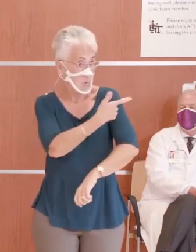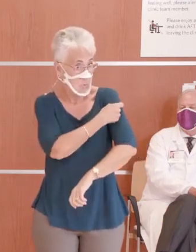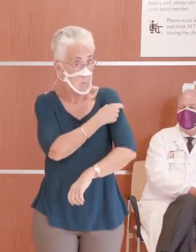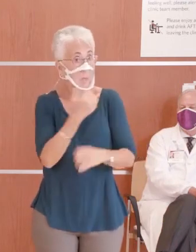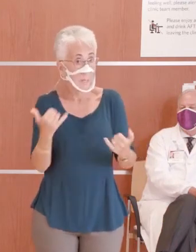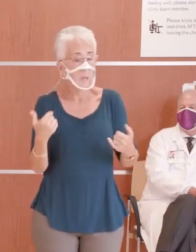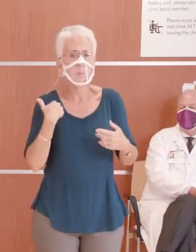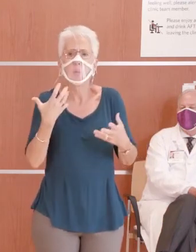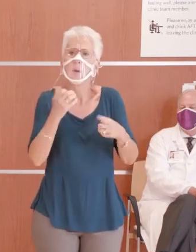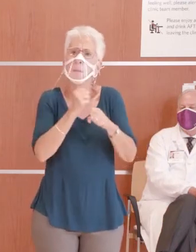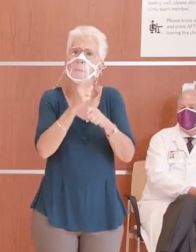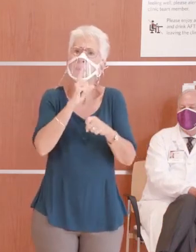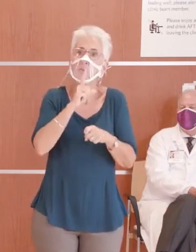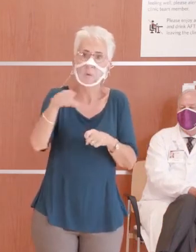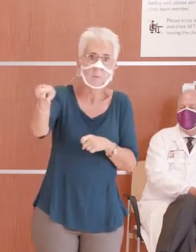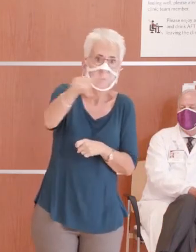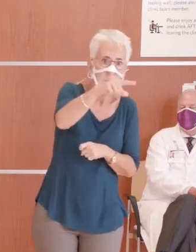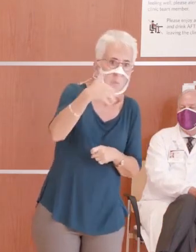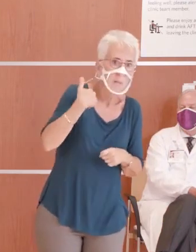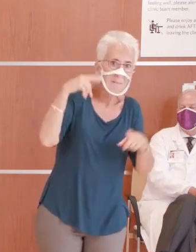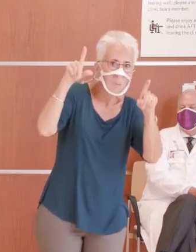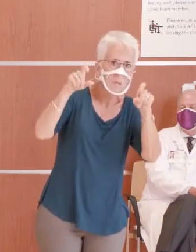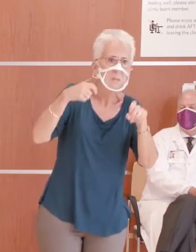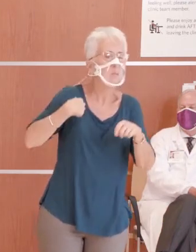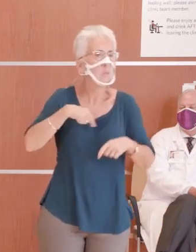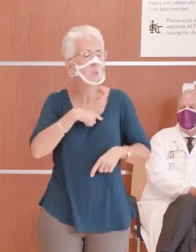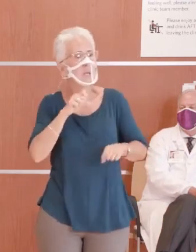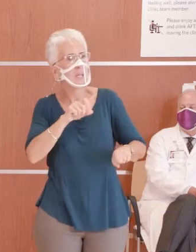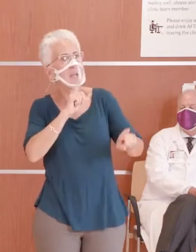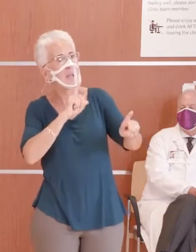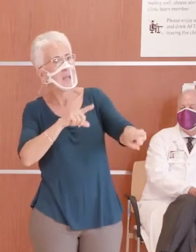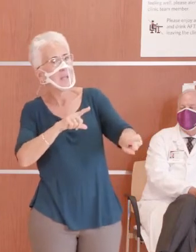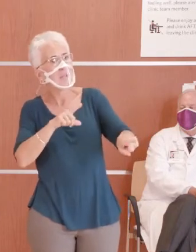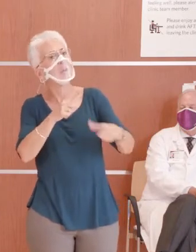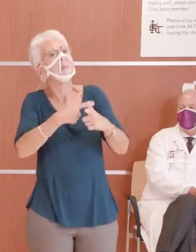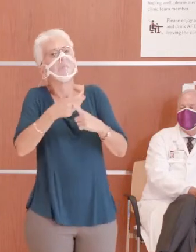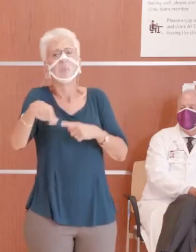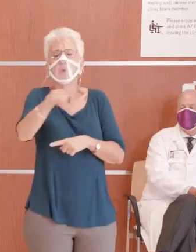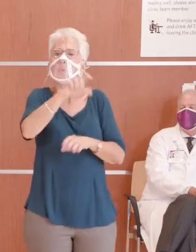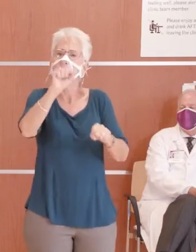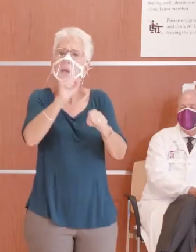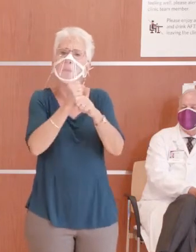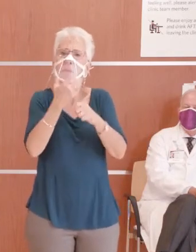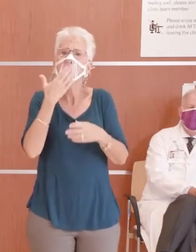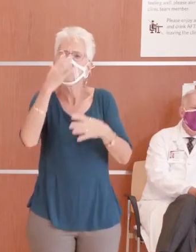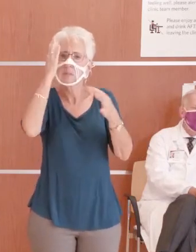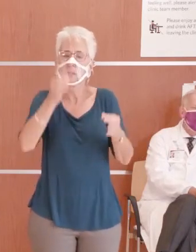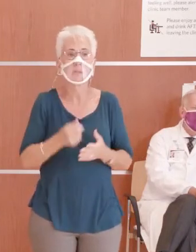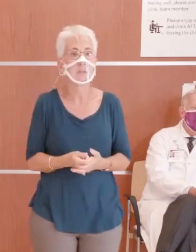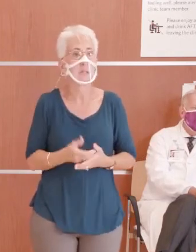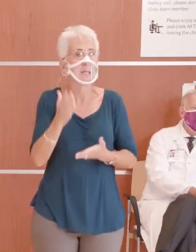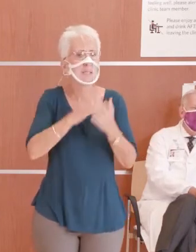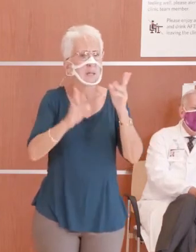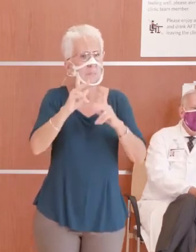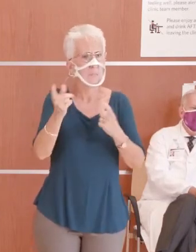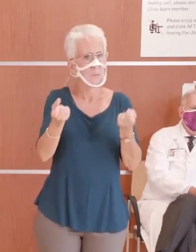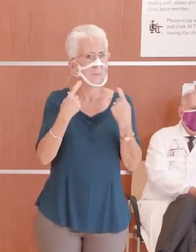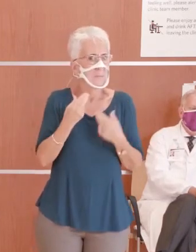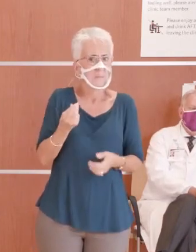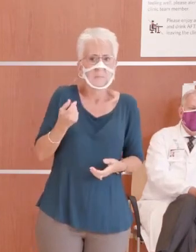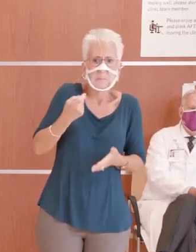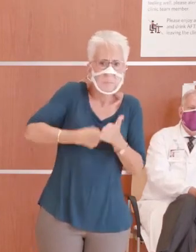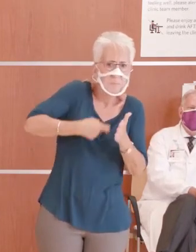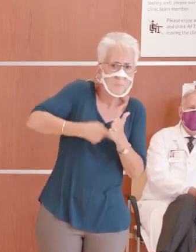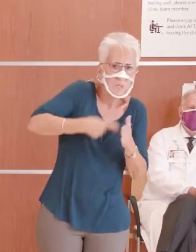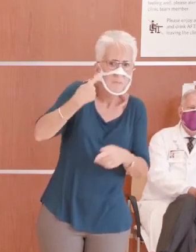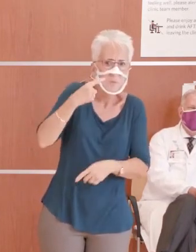make sure that questions are answered so that people can make that decision. Questions like, how much does the vaccine cost?